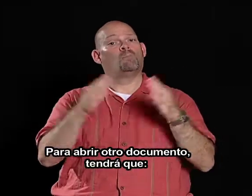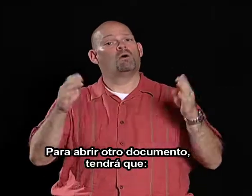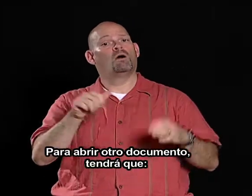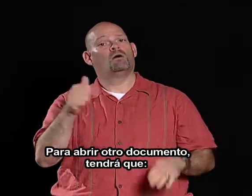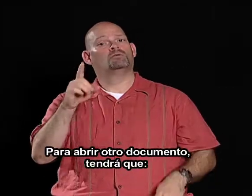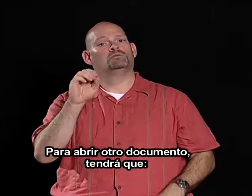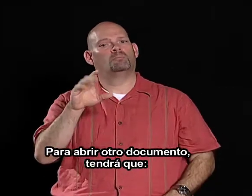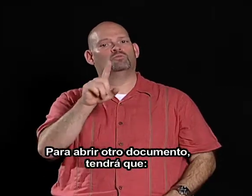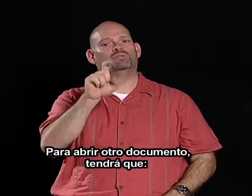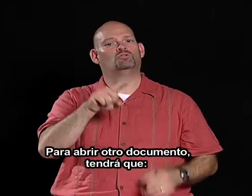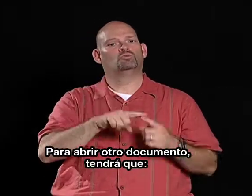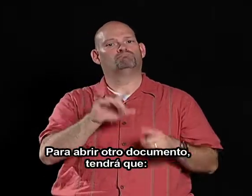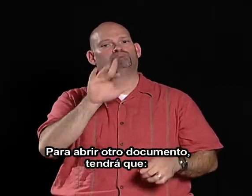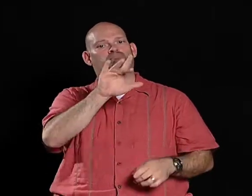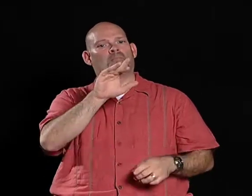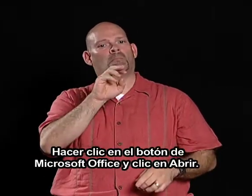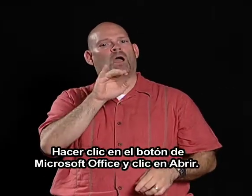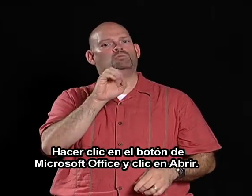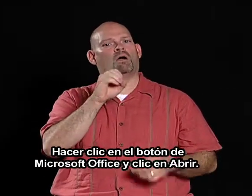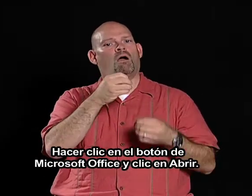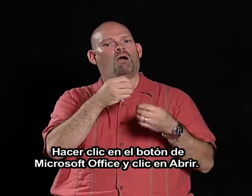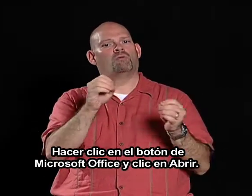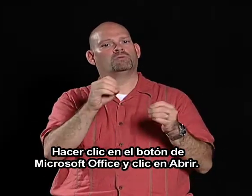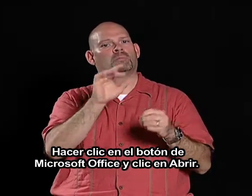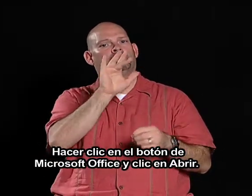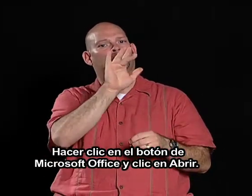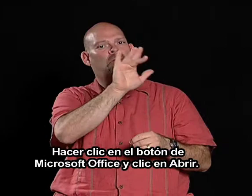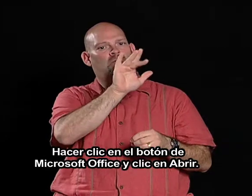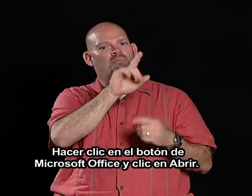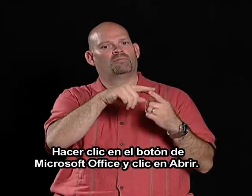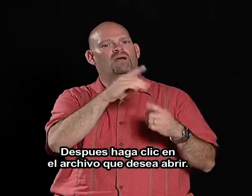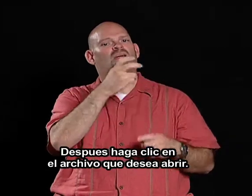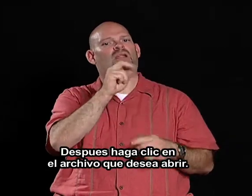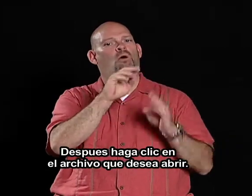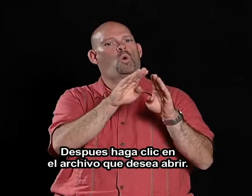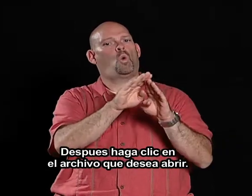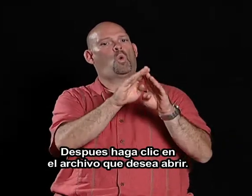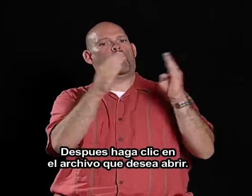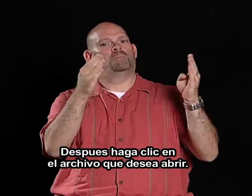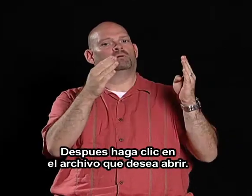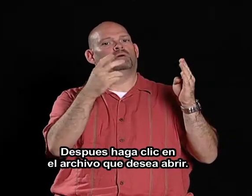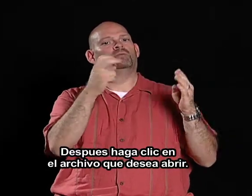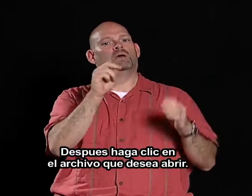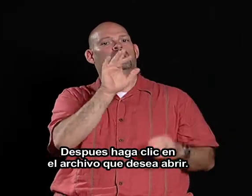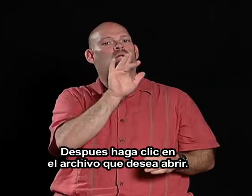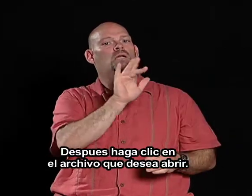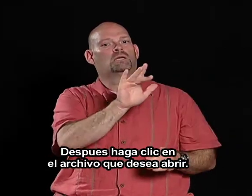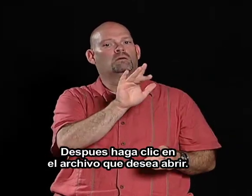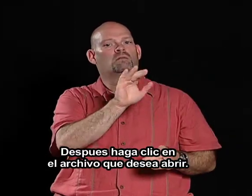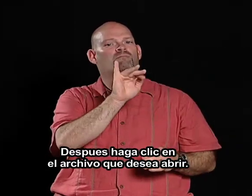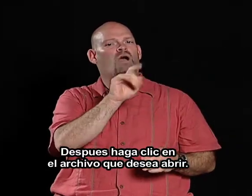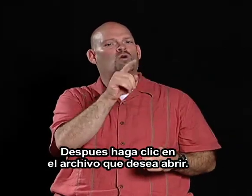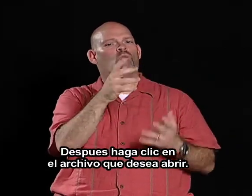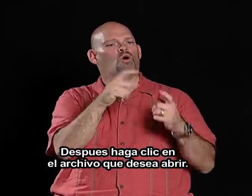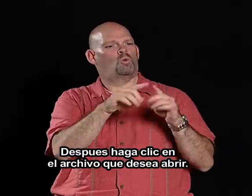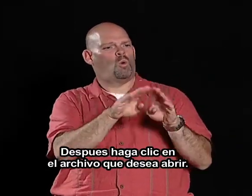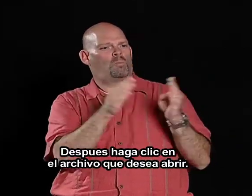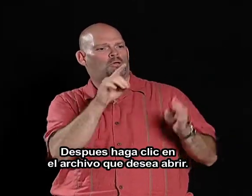another document, you will need to click on the Microsoft Office button, then click Open, then click the file that you wish to